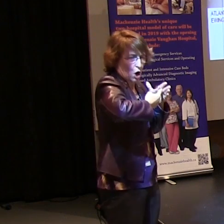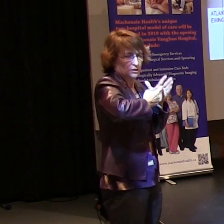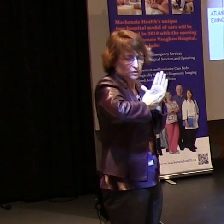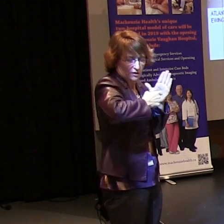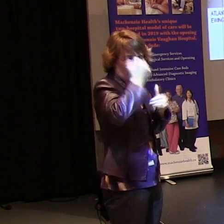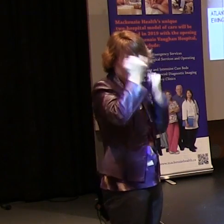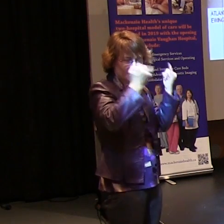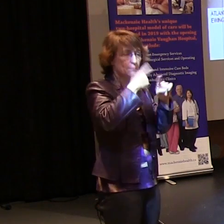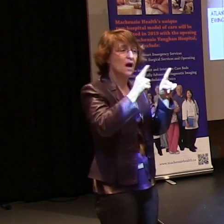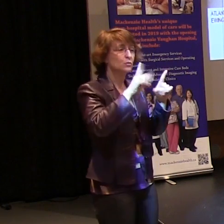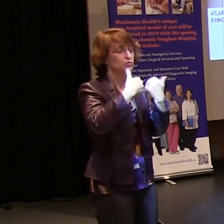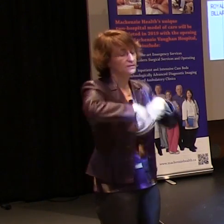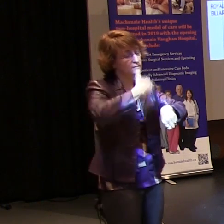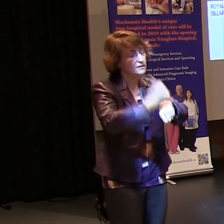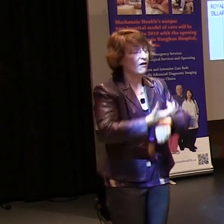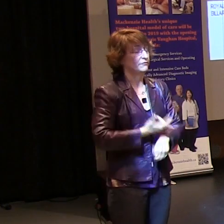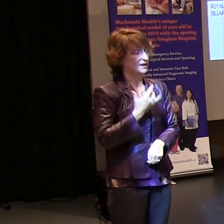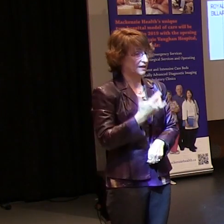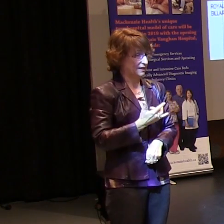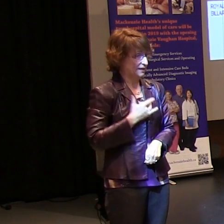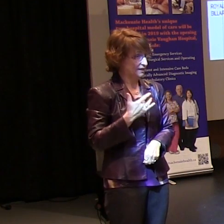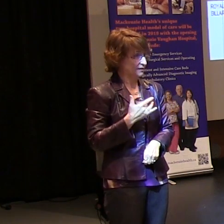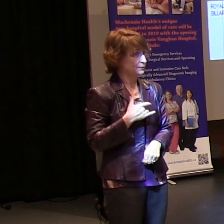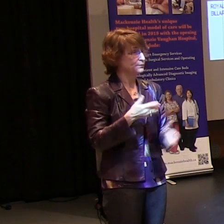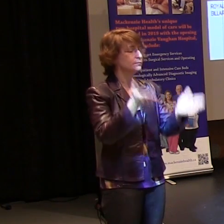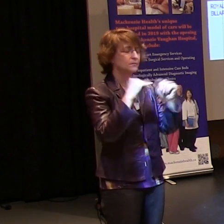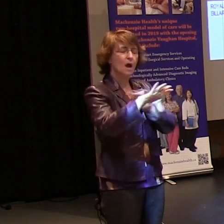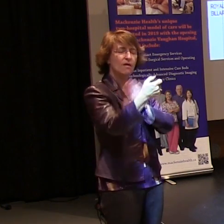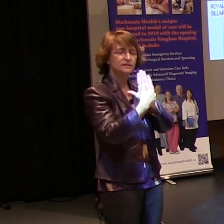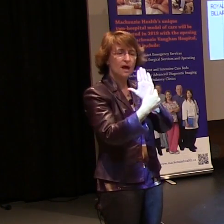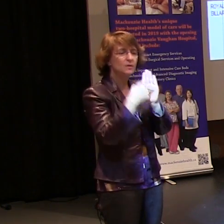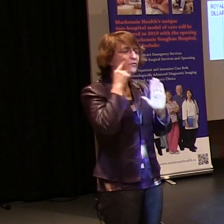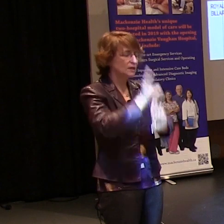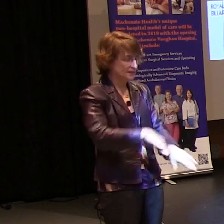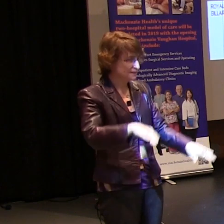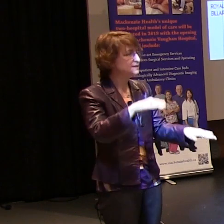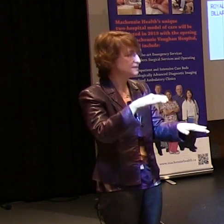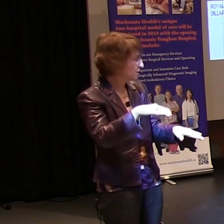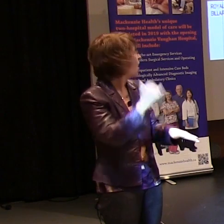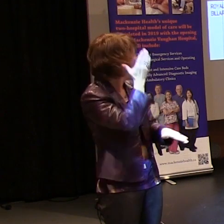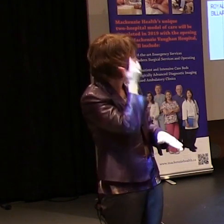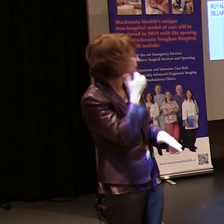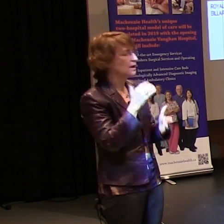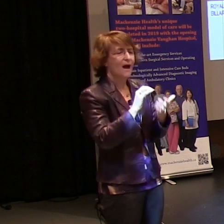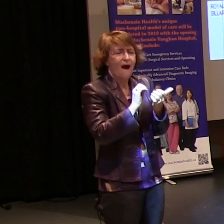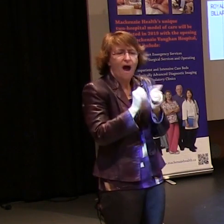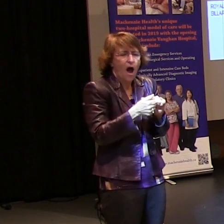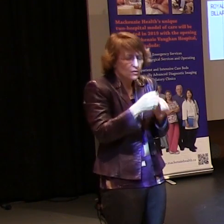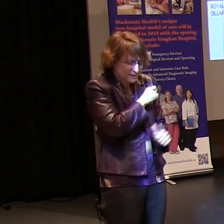what is the feeling here? That's what's important. And another example for kids' hospital, how the staff looking